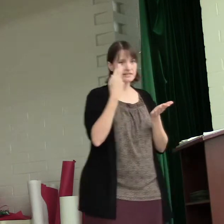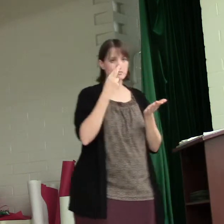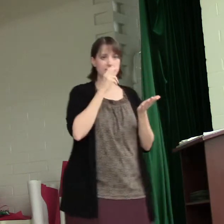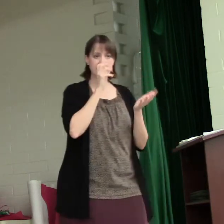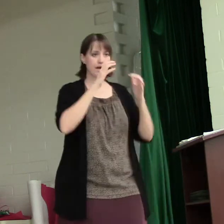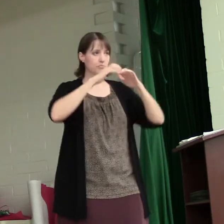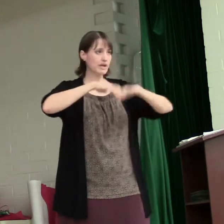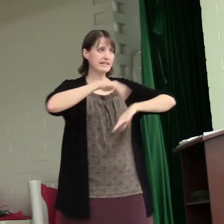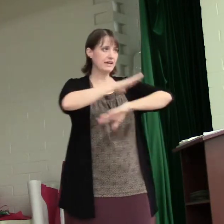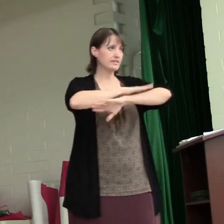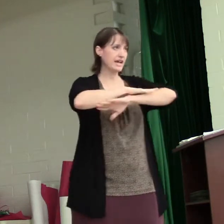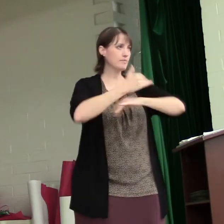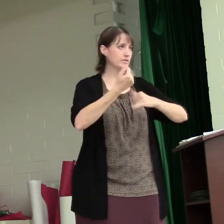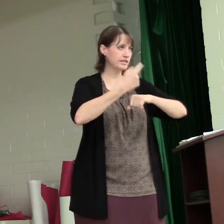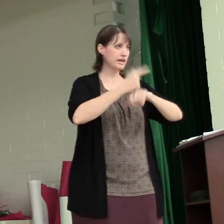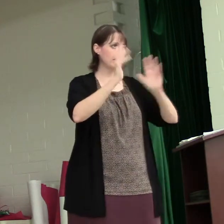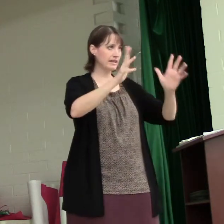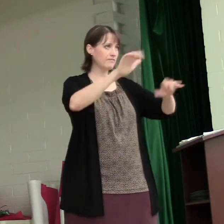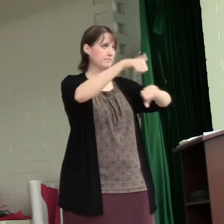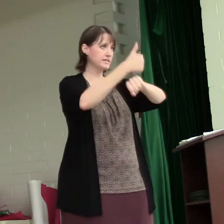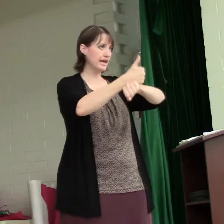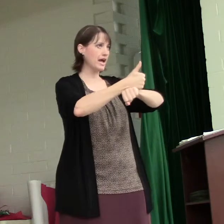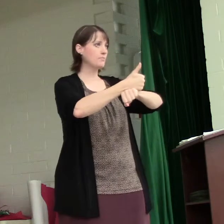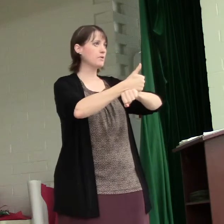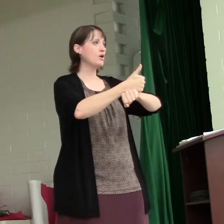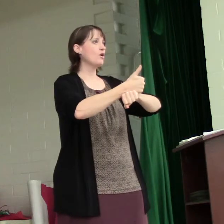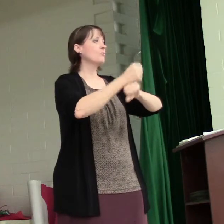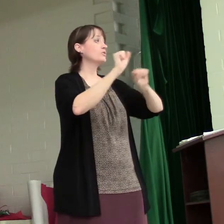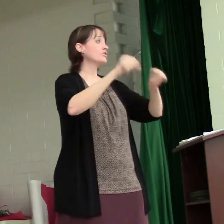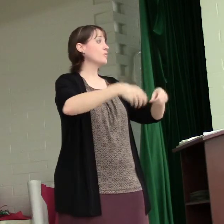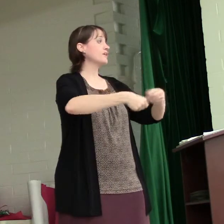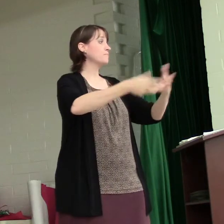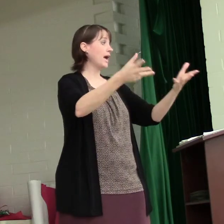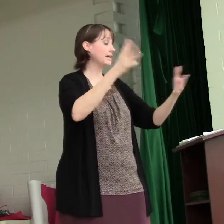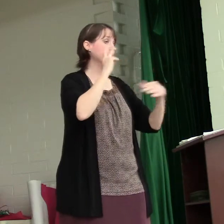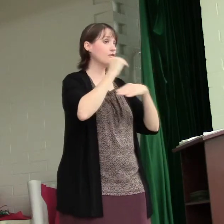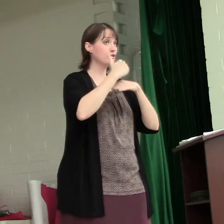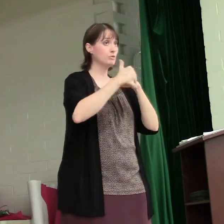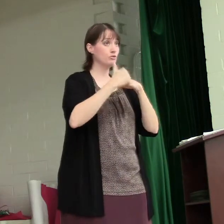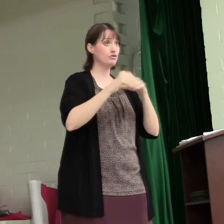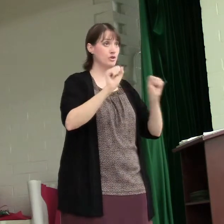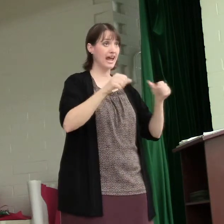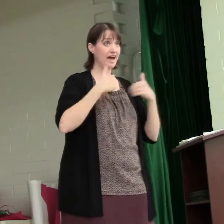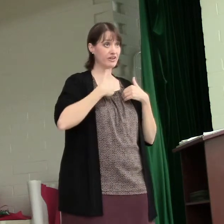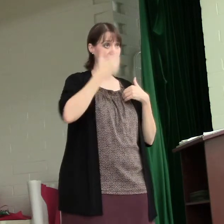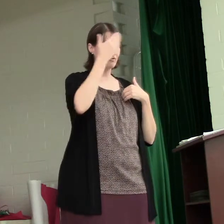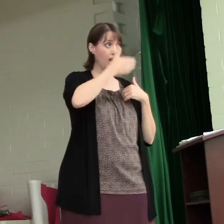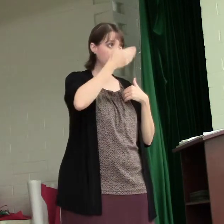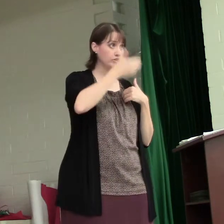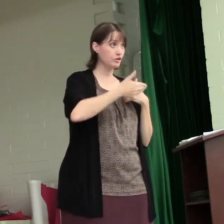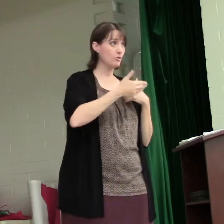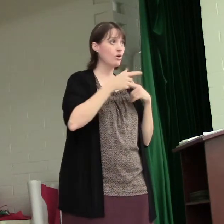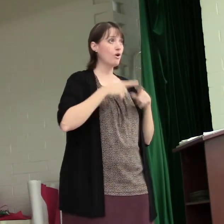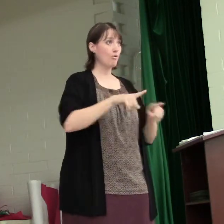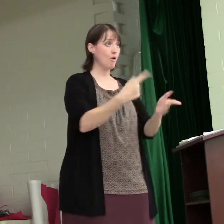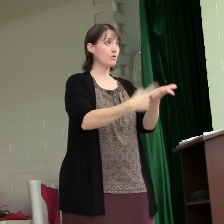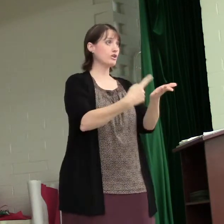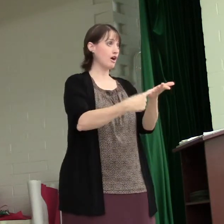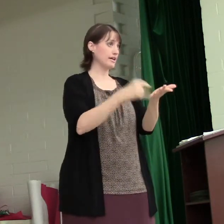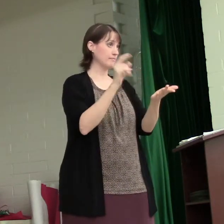we did not break down the tables today, we left them set up so we could pass out communion. You could have it in front of you while we're talking about